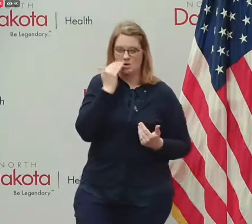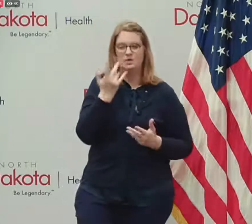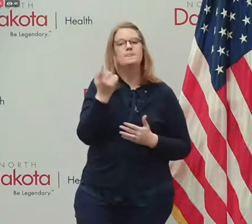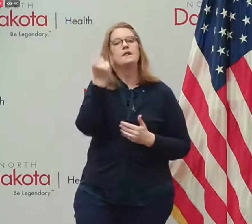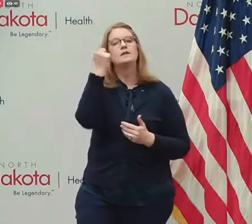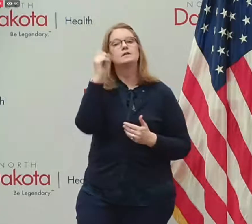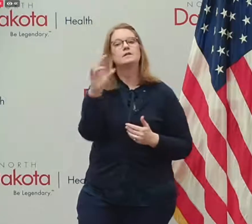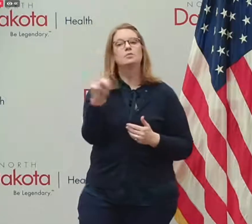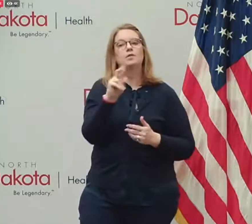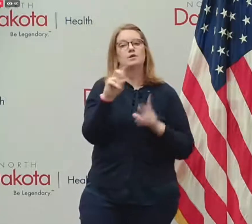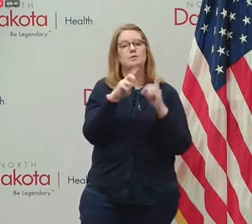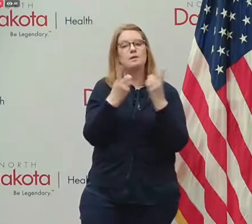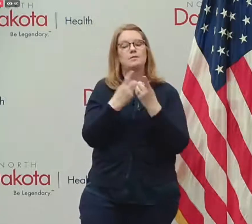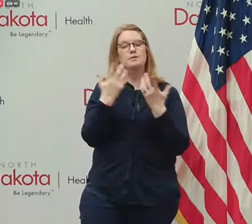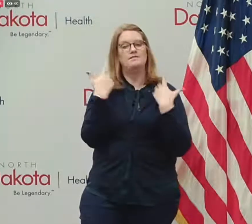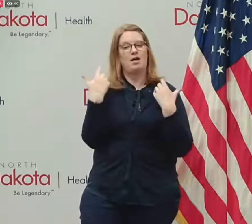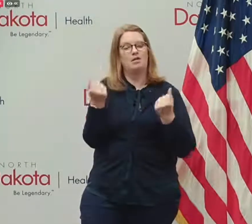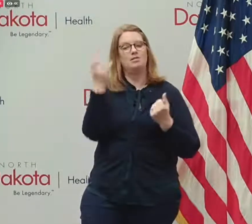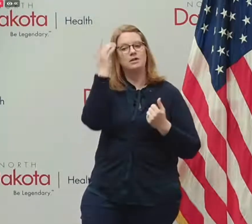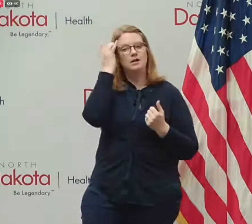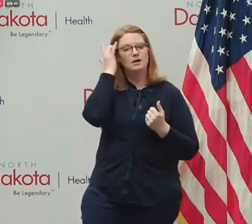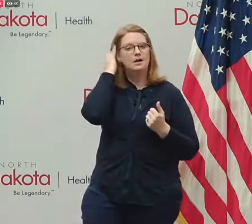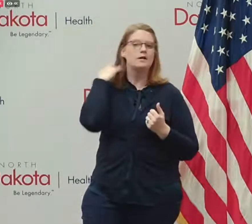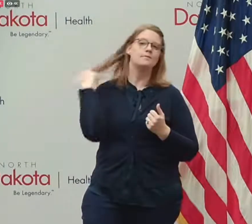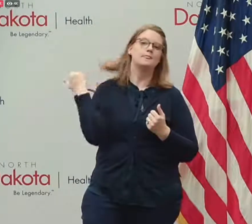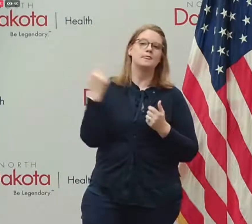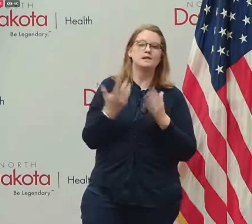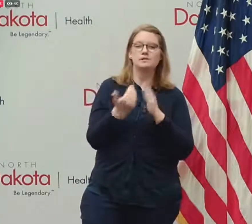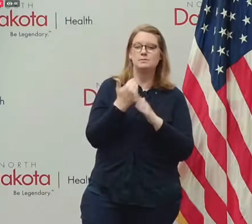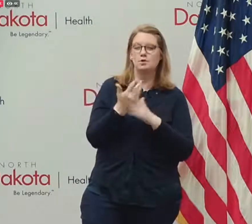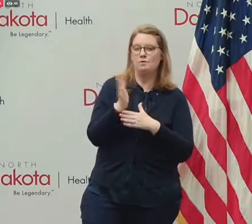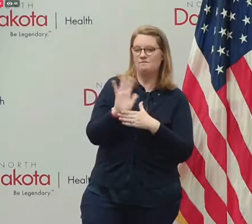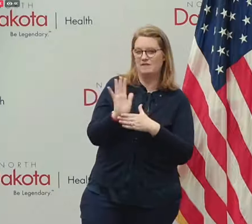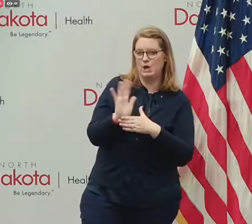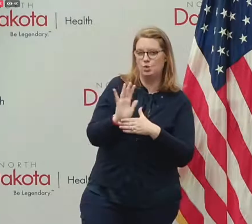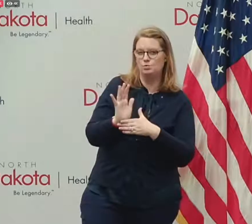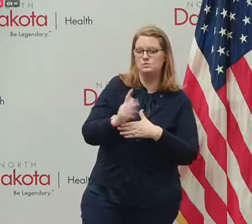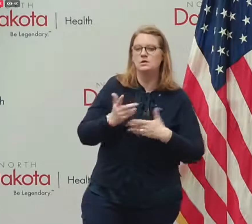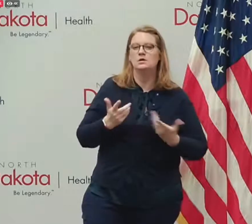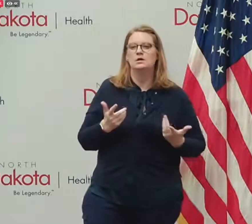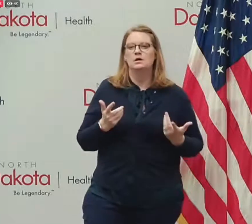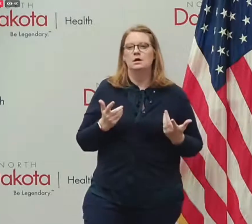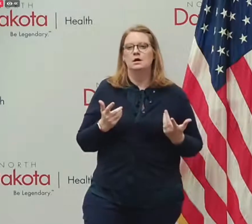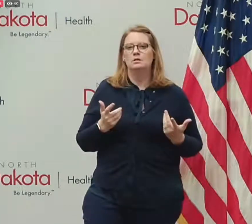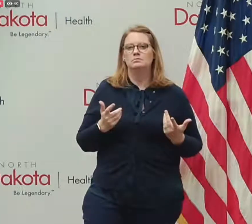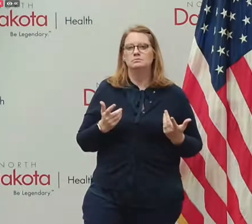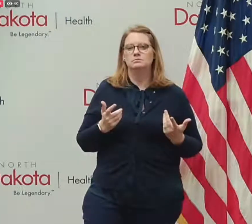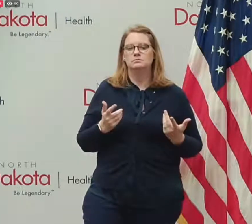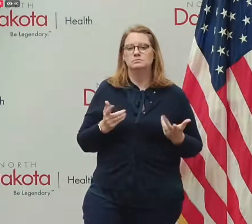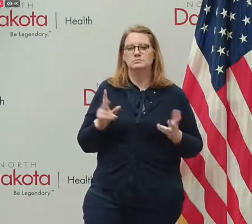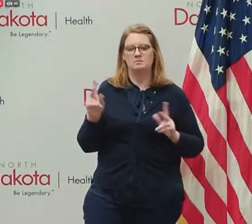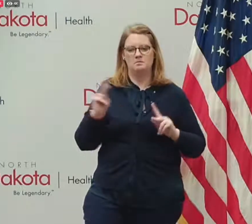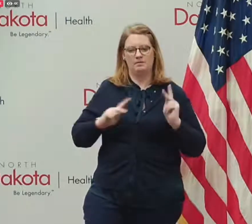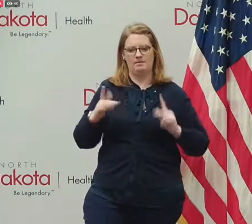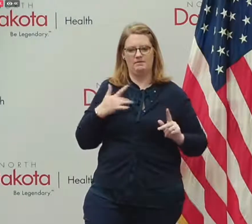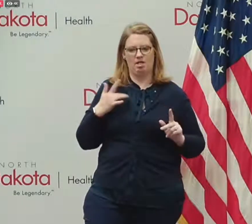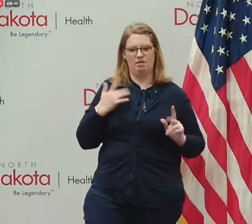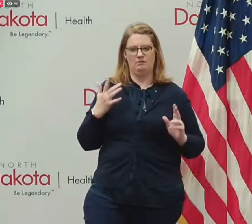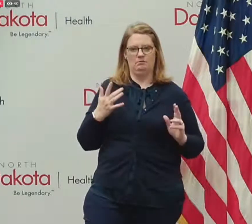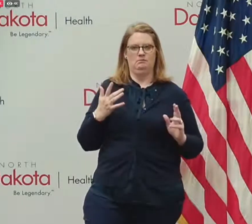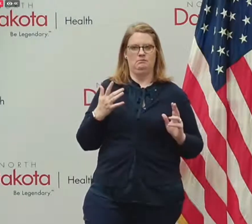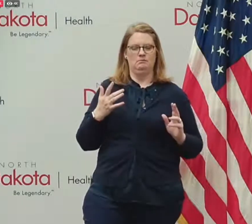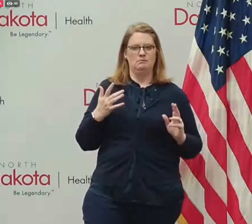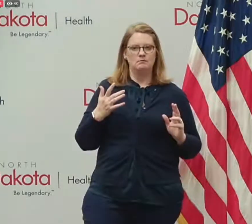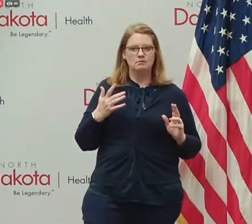out on the North Dakota Department of Health website, and I think that some people were reacting that we were